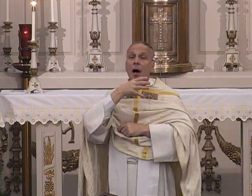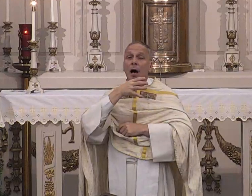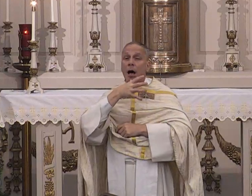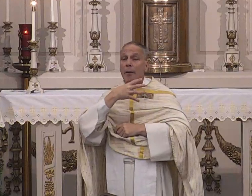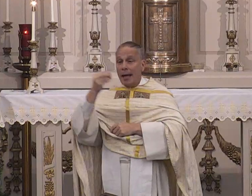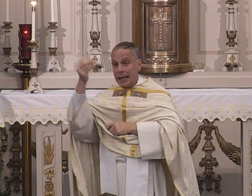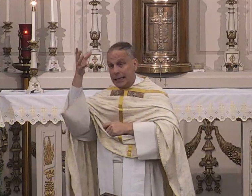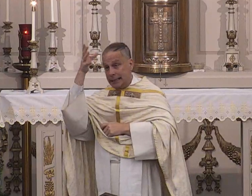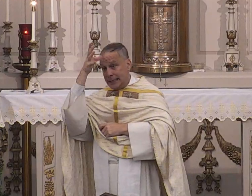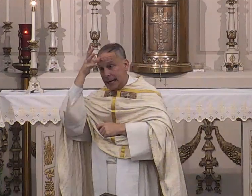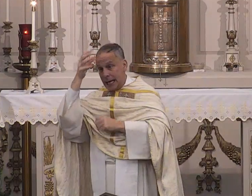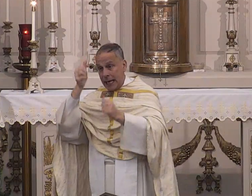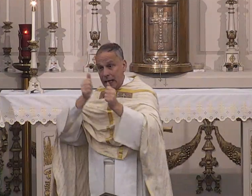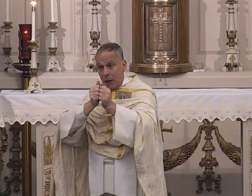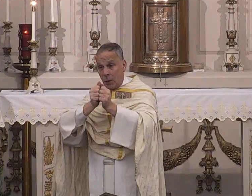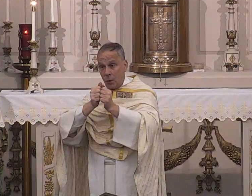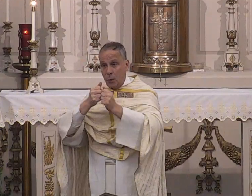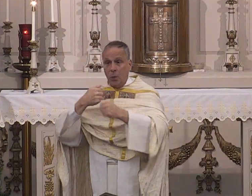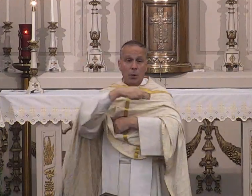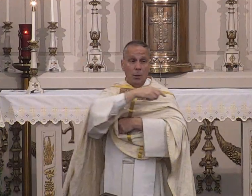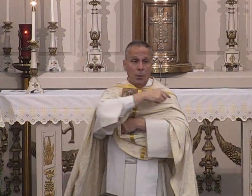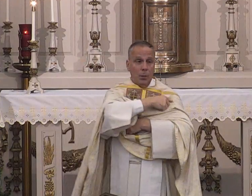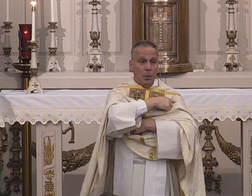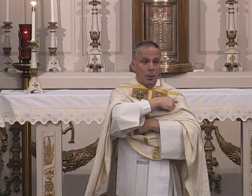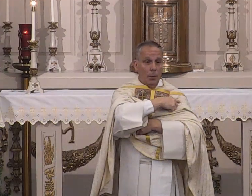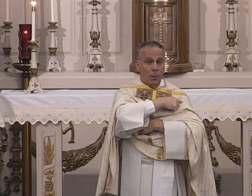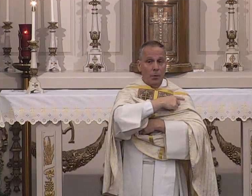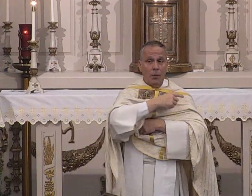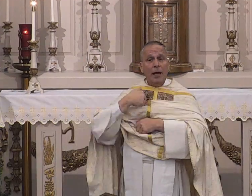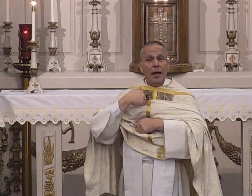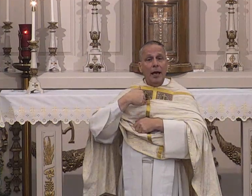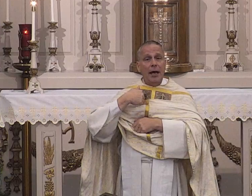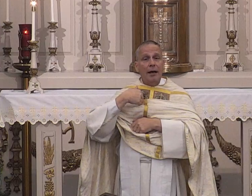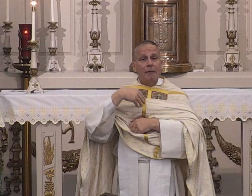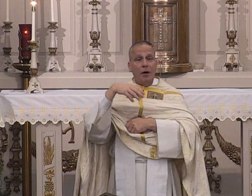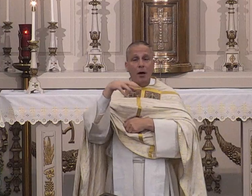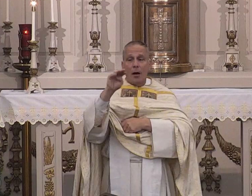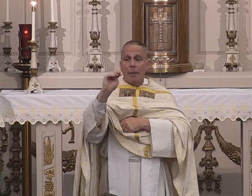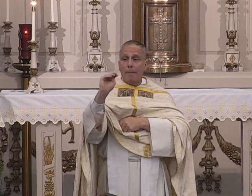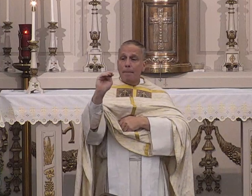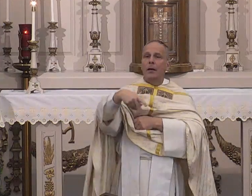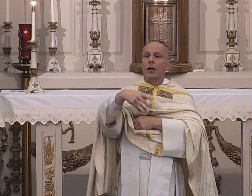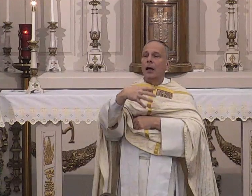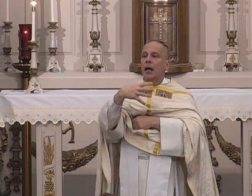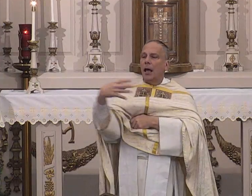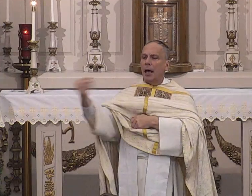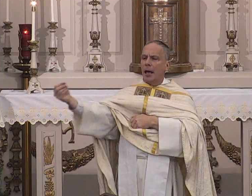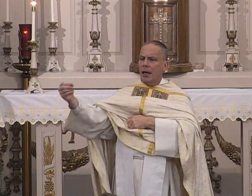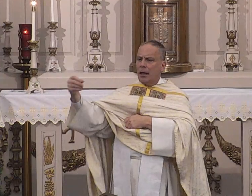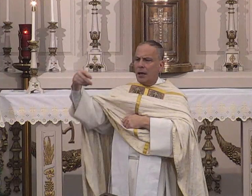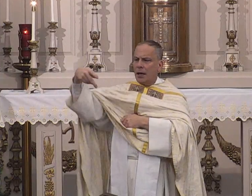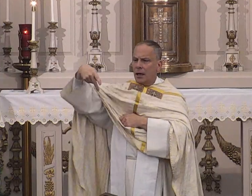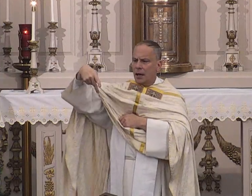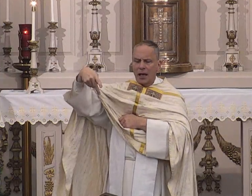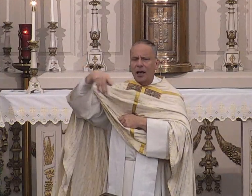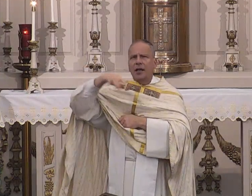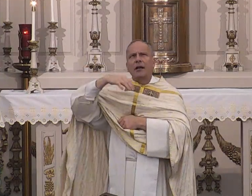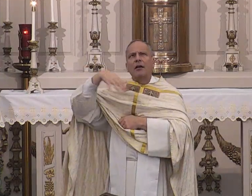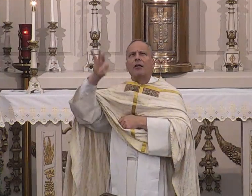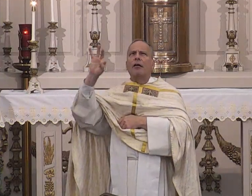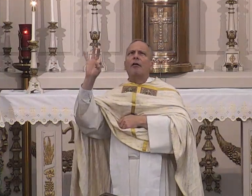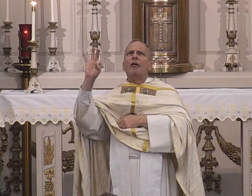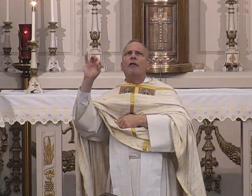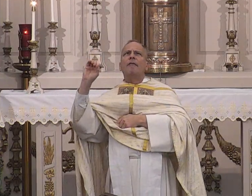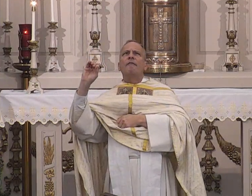Today we have a special mother and father with us here. We have a mop and